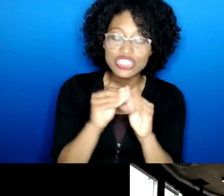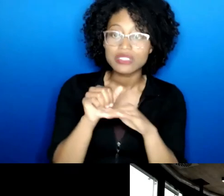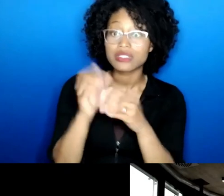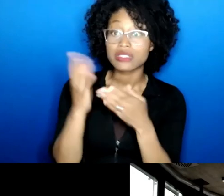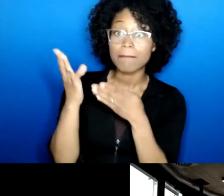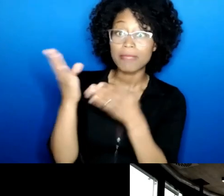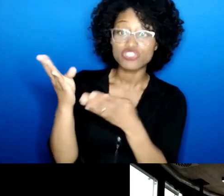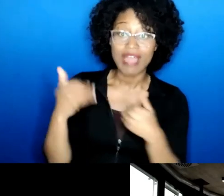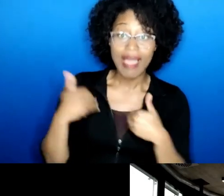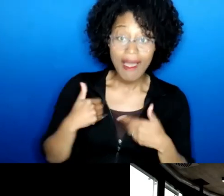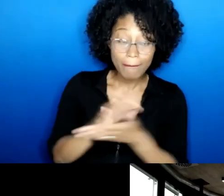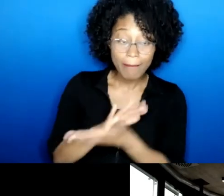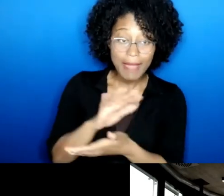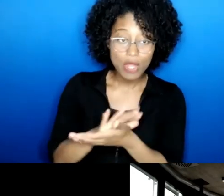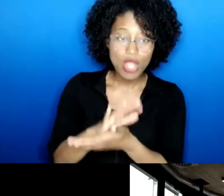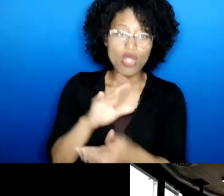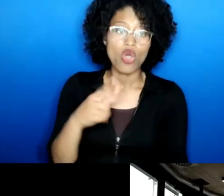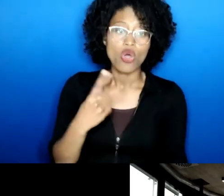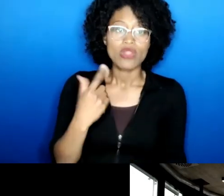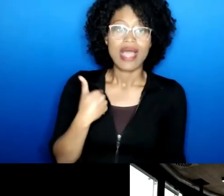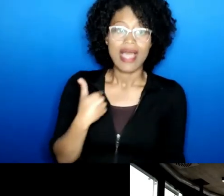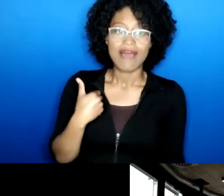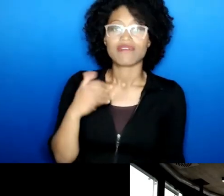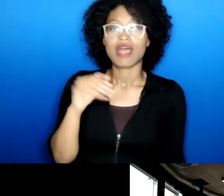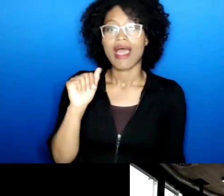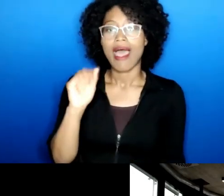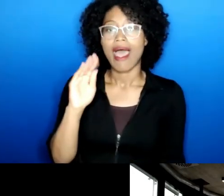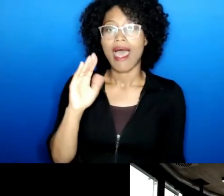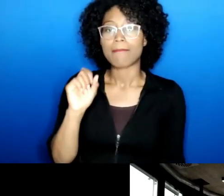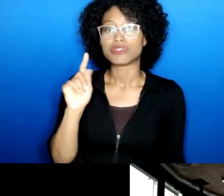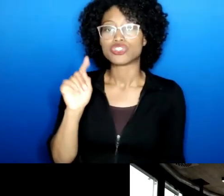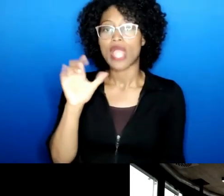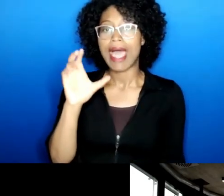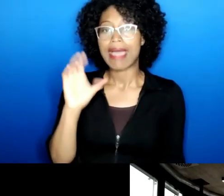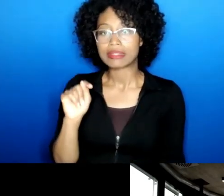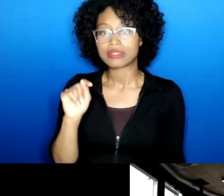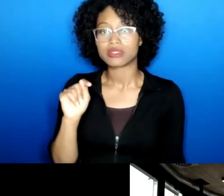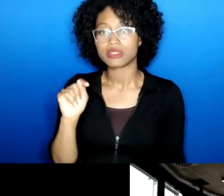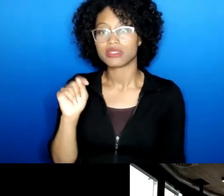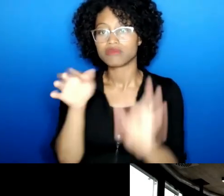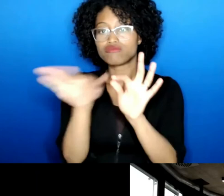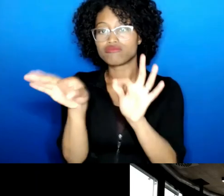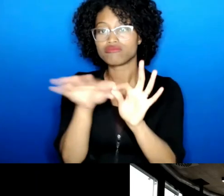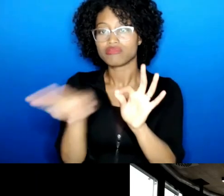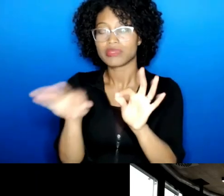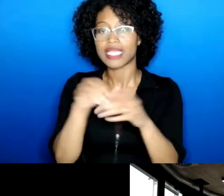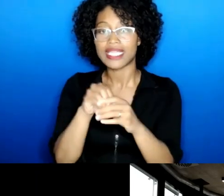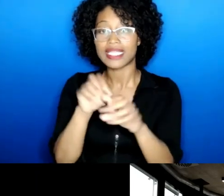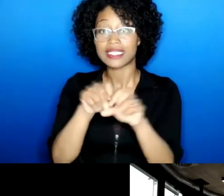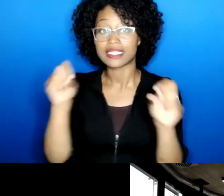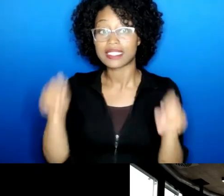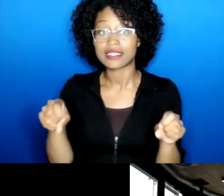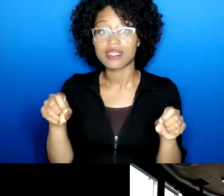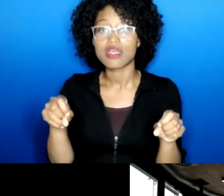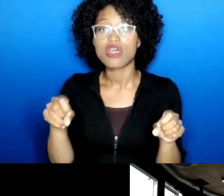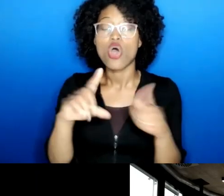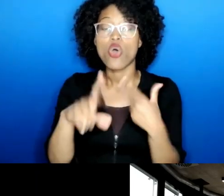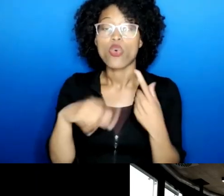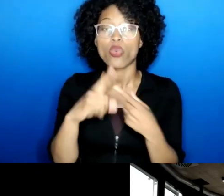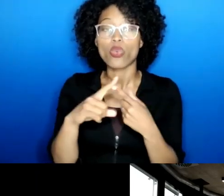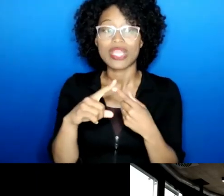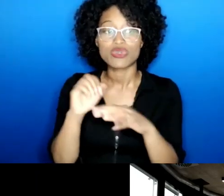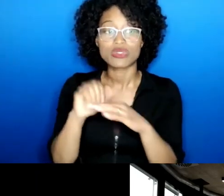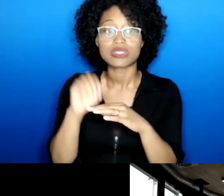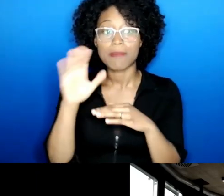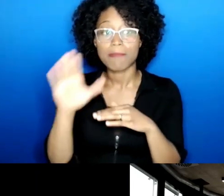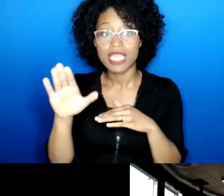have an abstract in the system at the point of submission. In